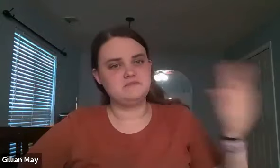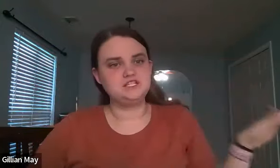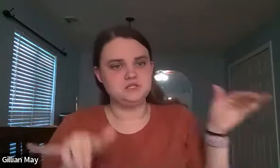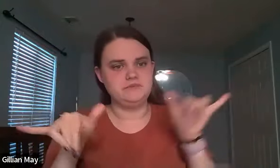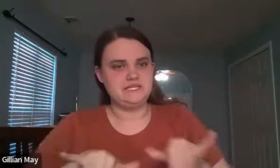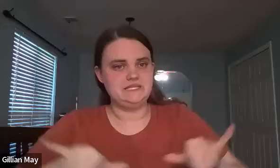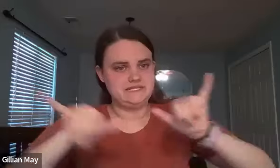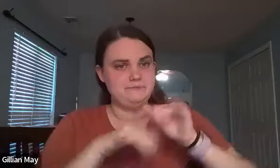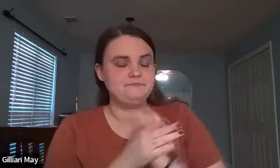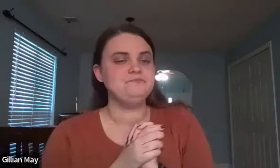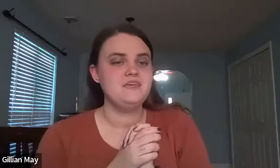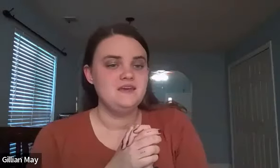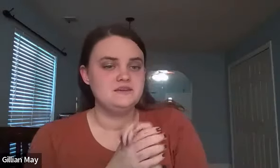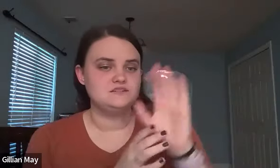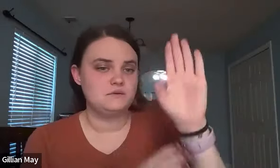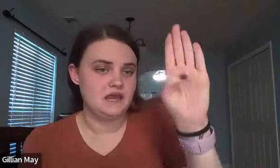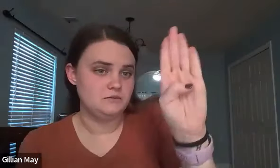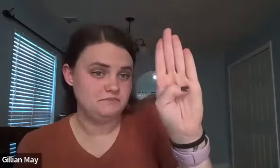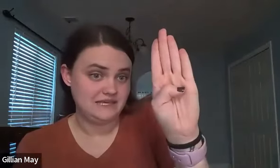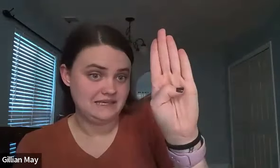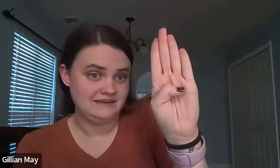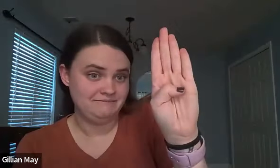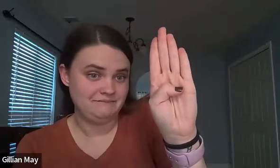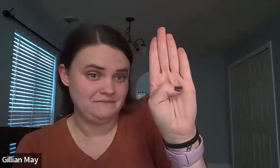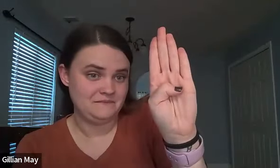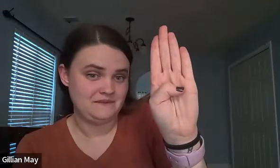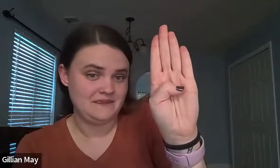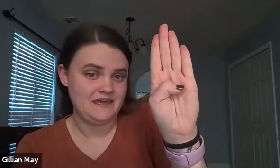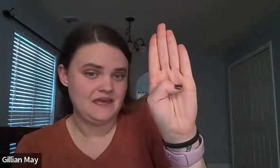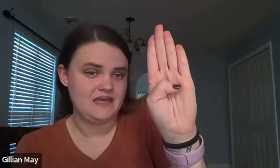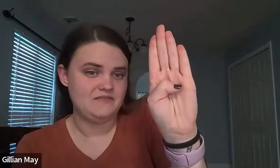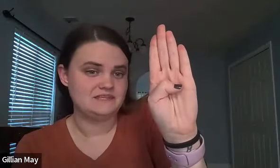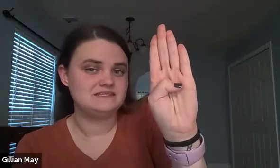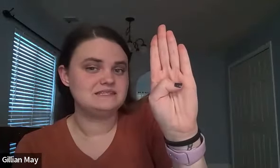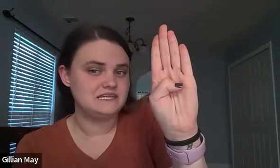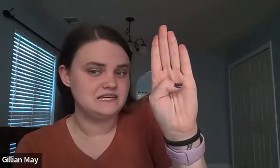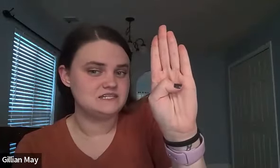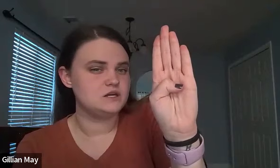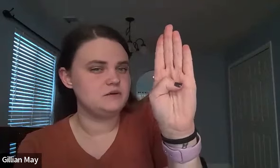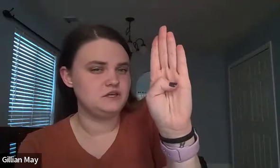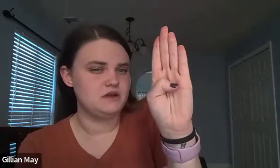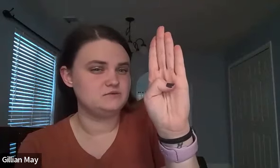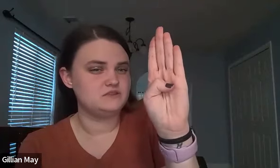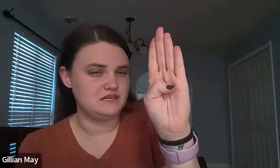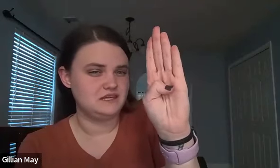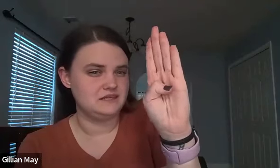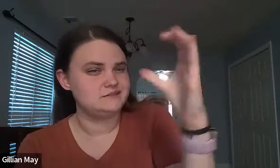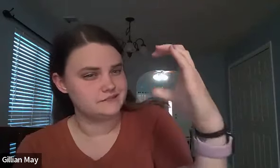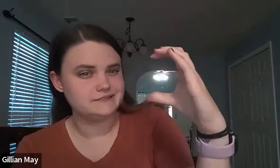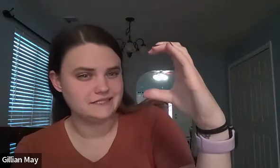time they should be the same. So we had our B, and then C is going to be what you guys would think it is.